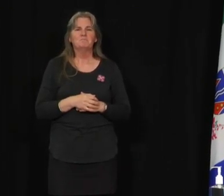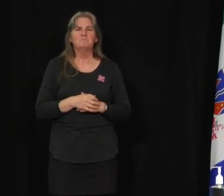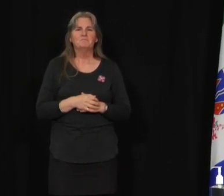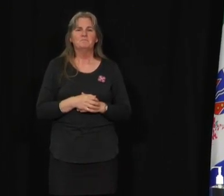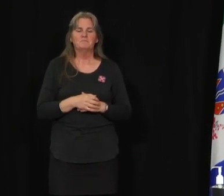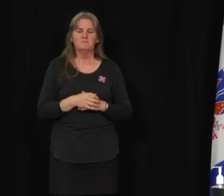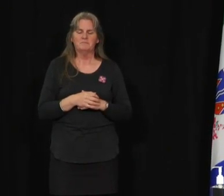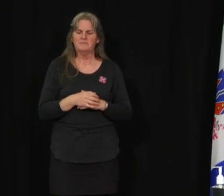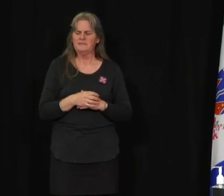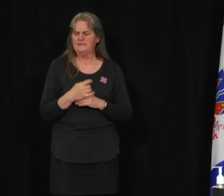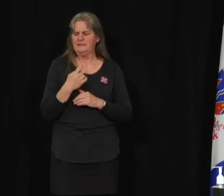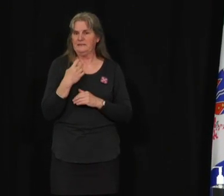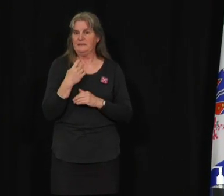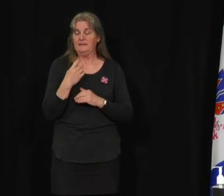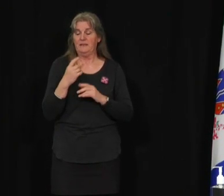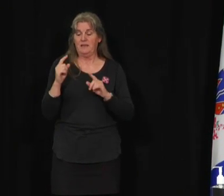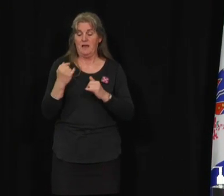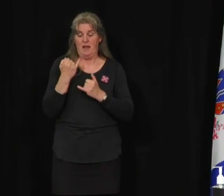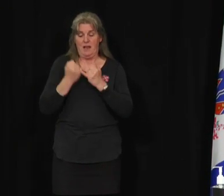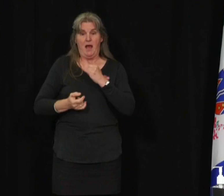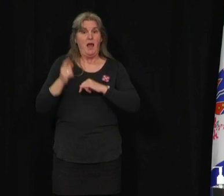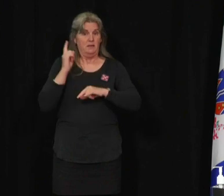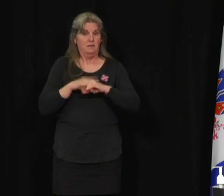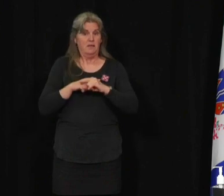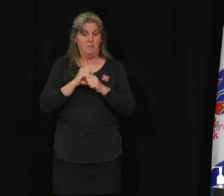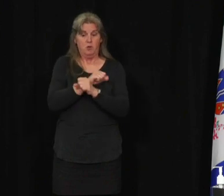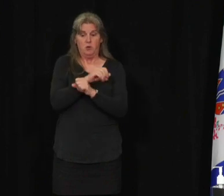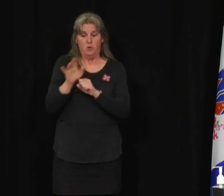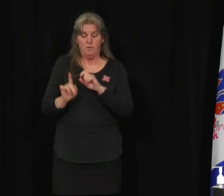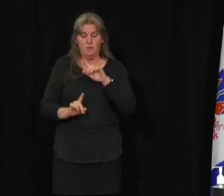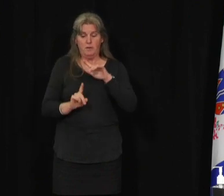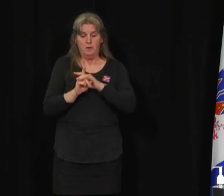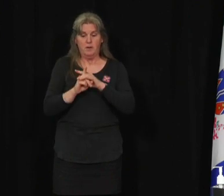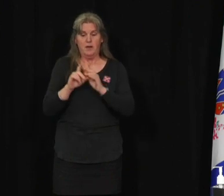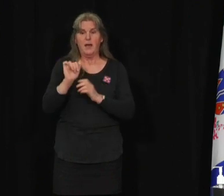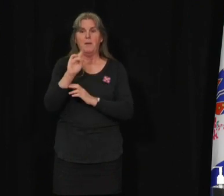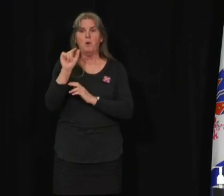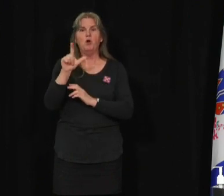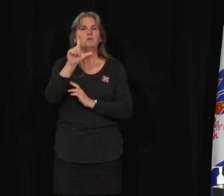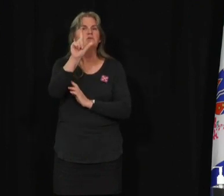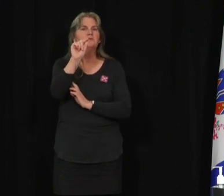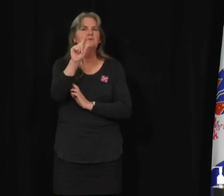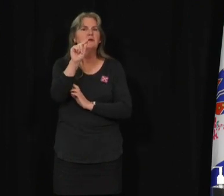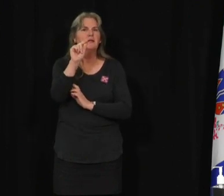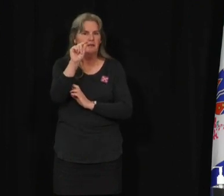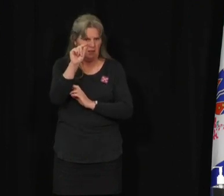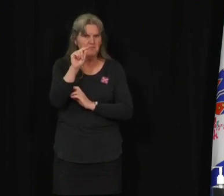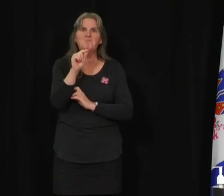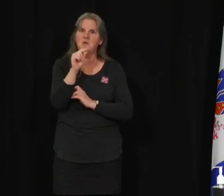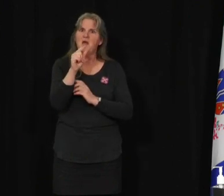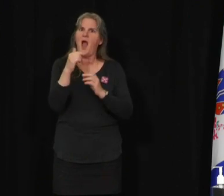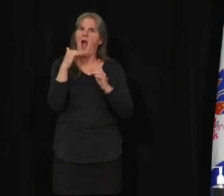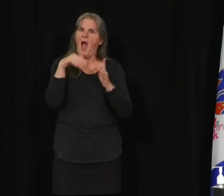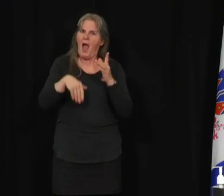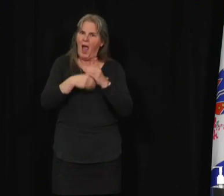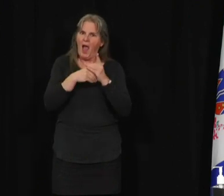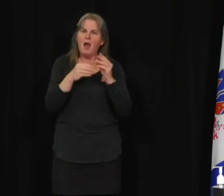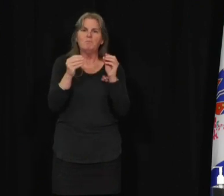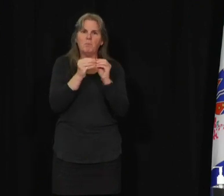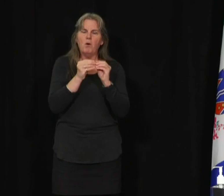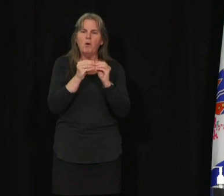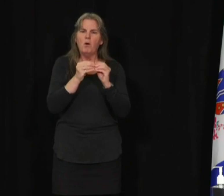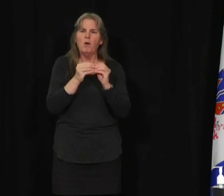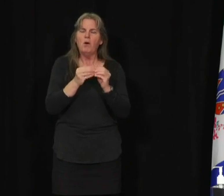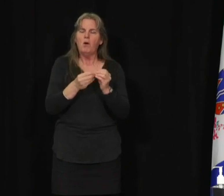Our last cases to date were announced on April 20th, and in spite of expanded testing criteria, we are still